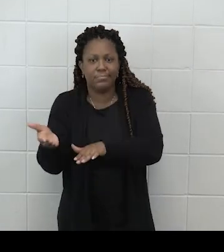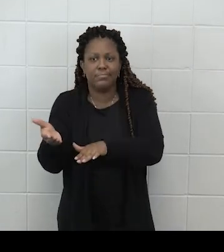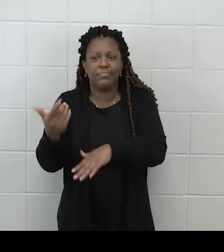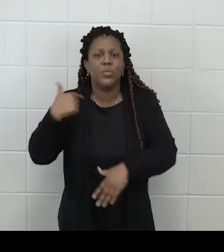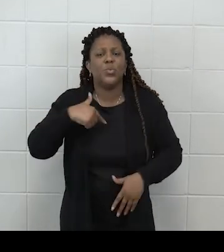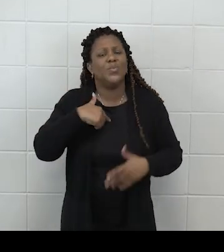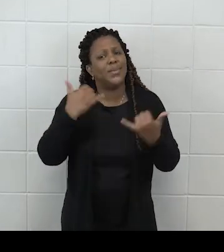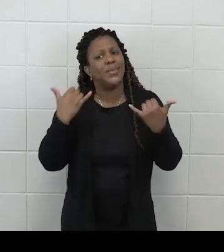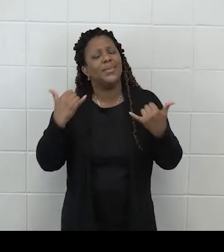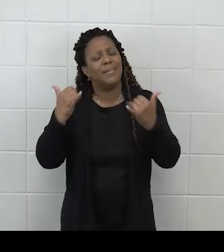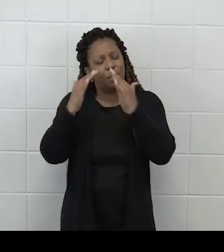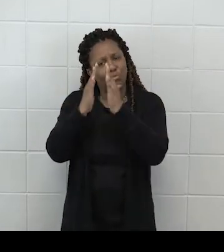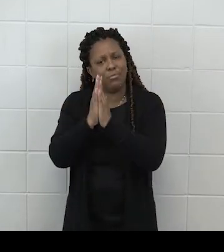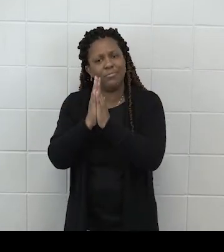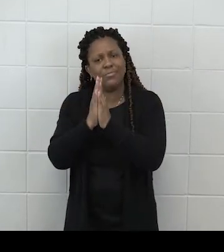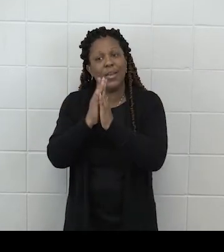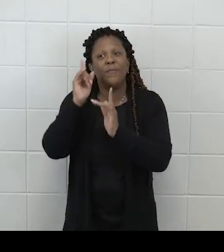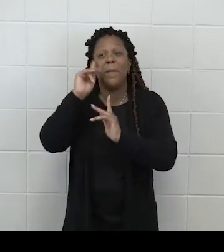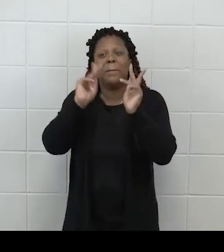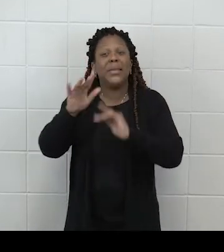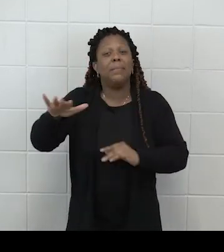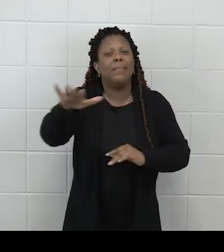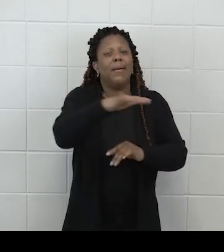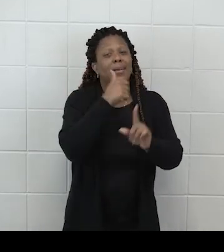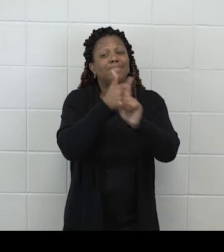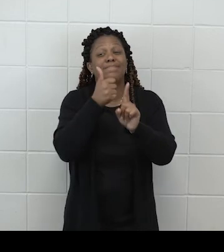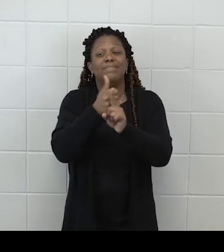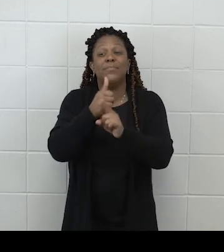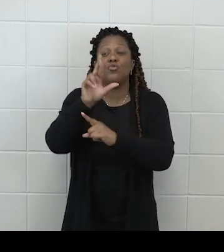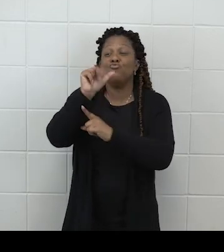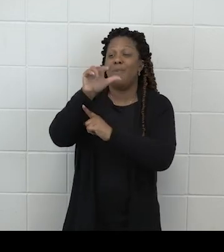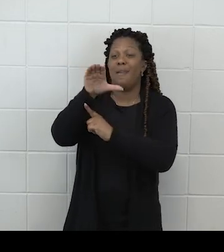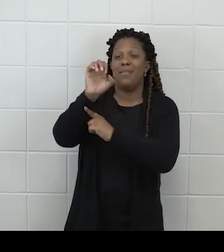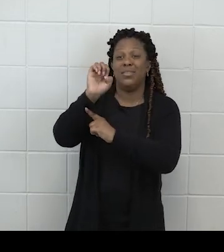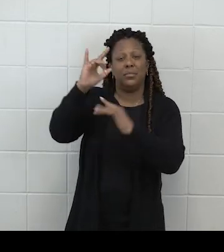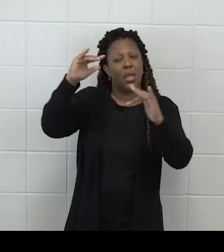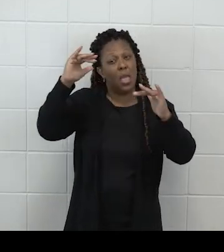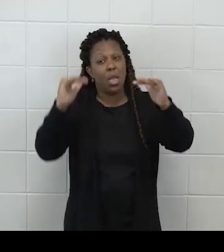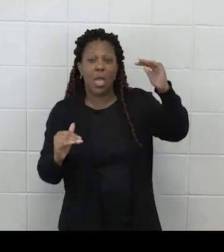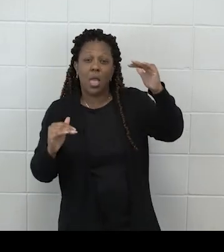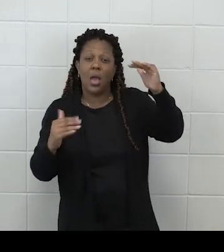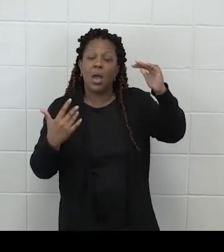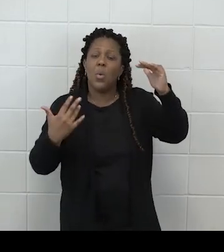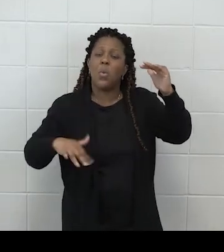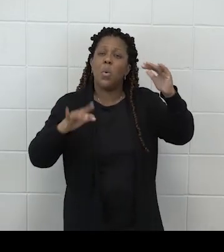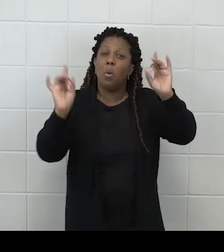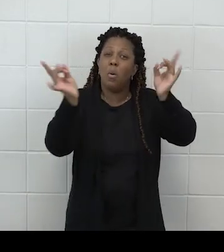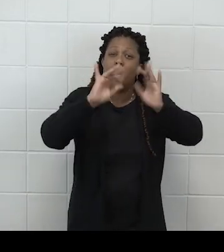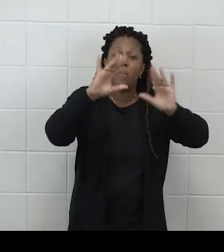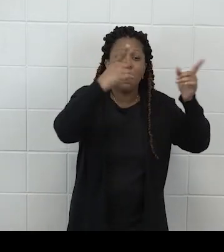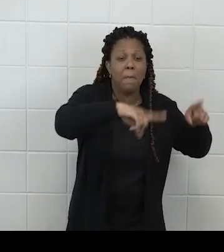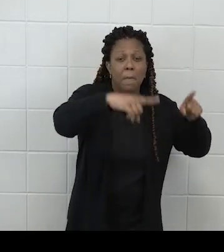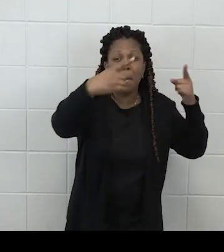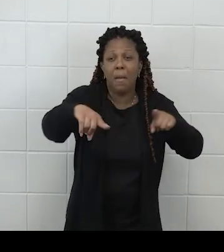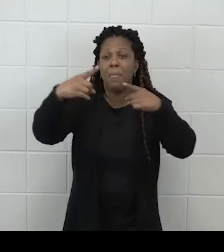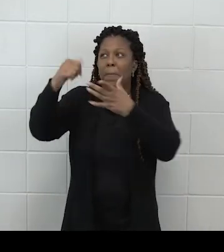mourn, and for all who carry the deep pain of racial injustice and violence. Comfort the grieving and the anguishing heart, O